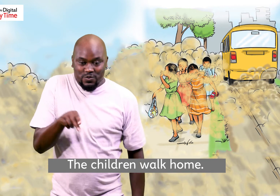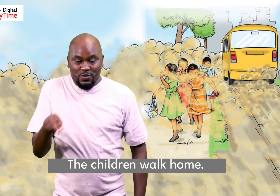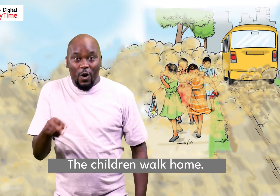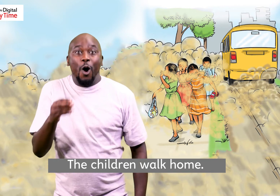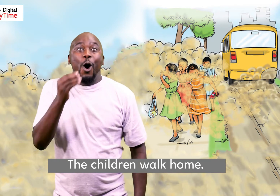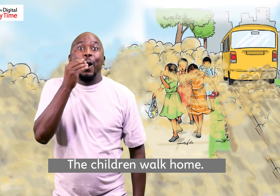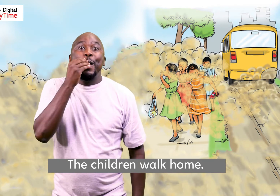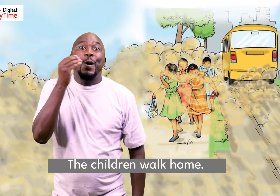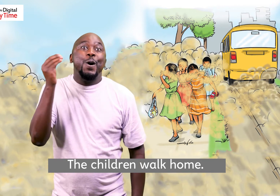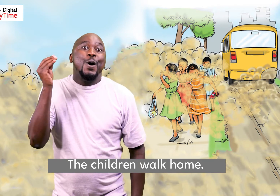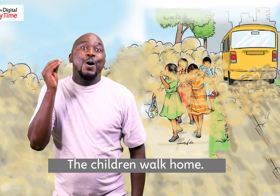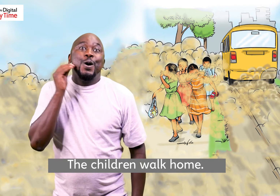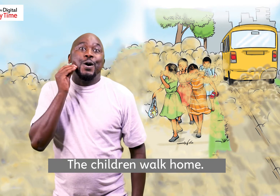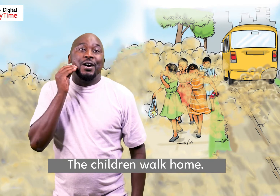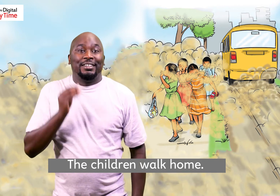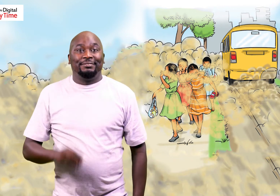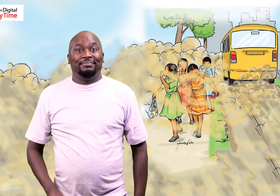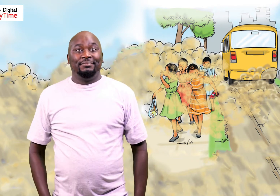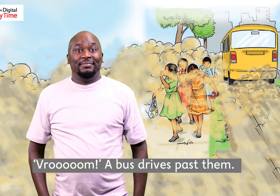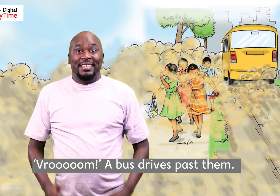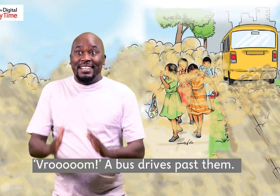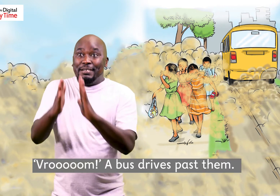The children walk home.